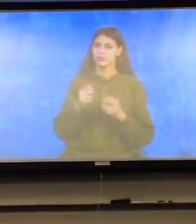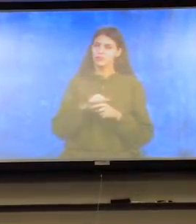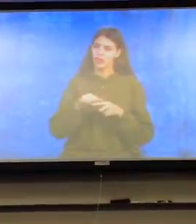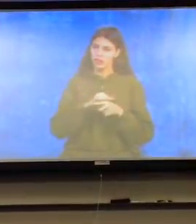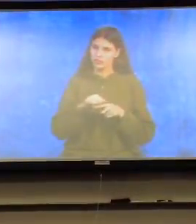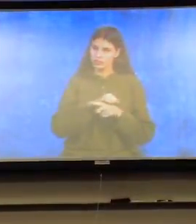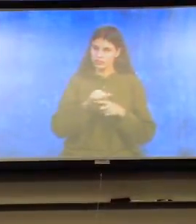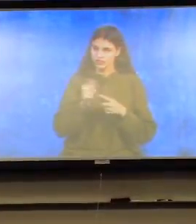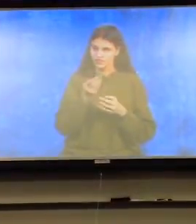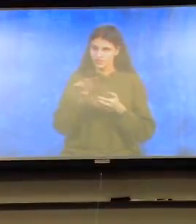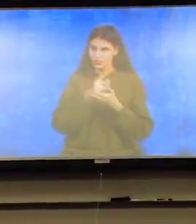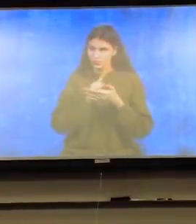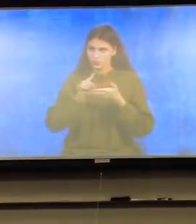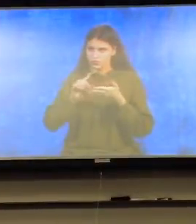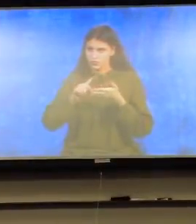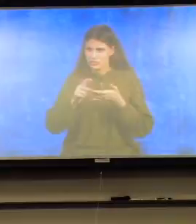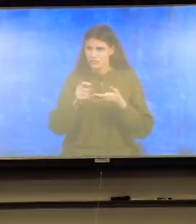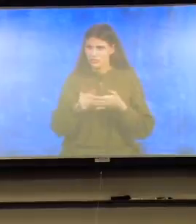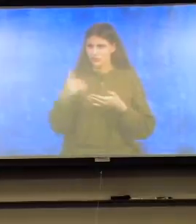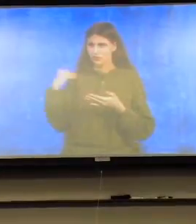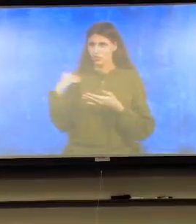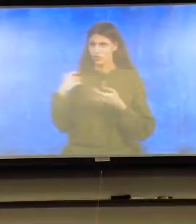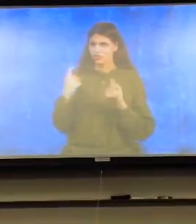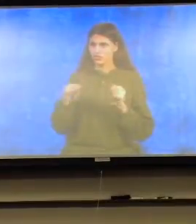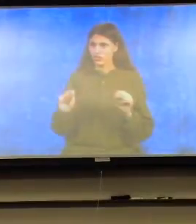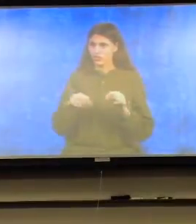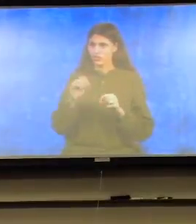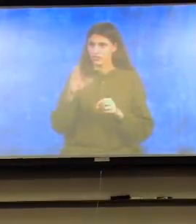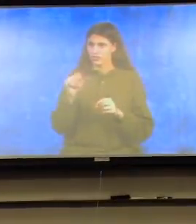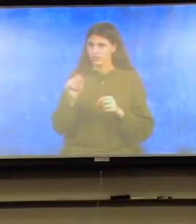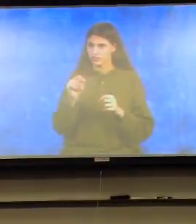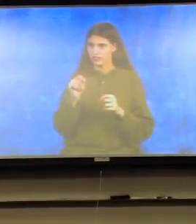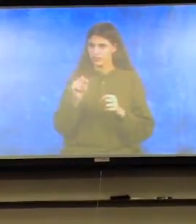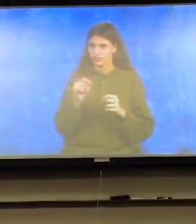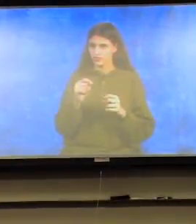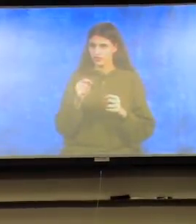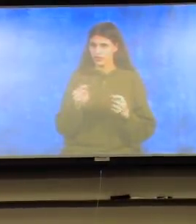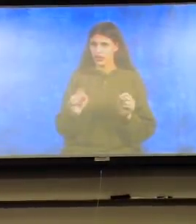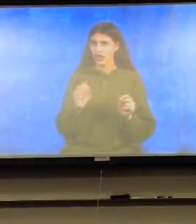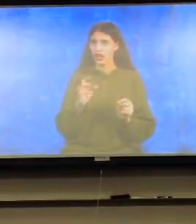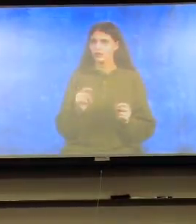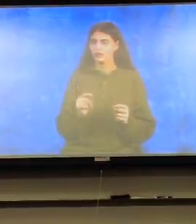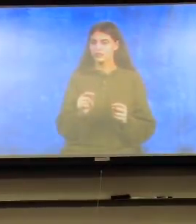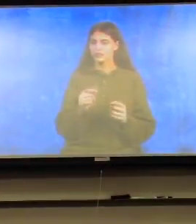Well, the cheerleading takes practice. We practice a few times a week before tryouts.